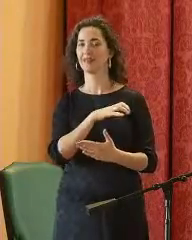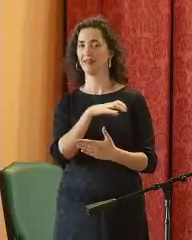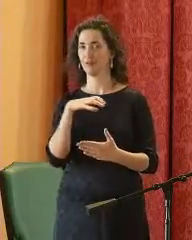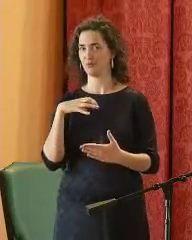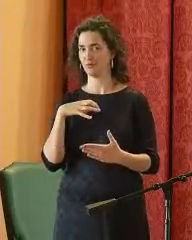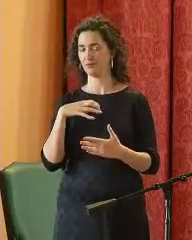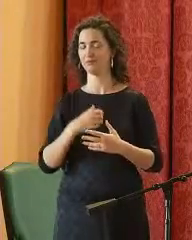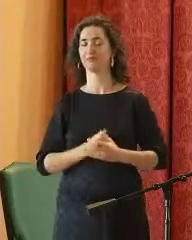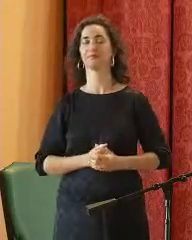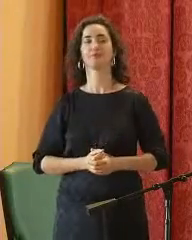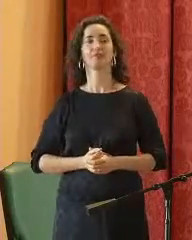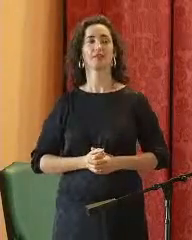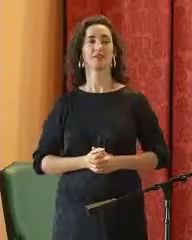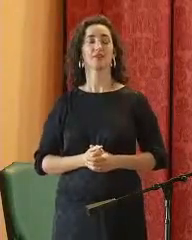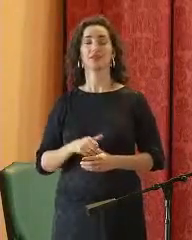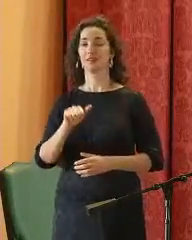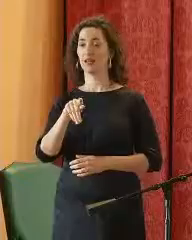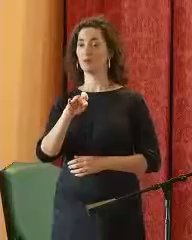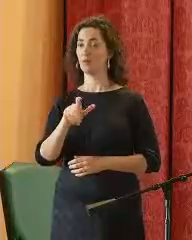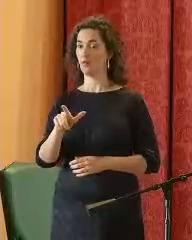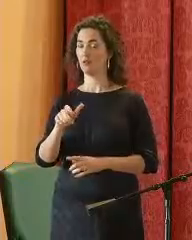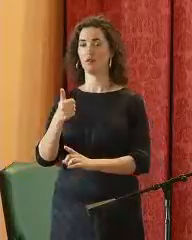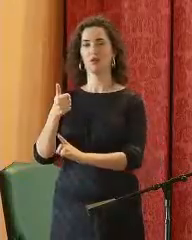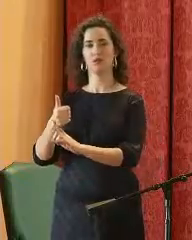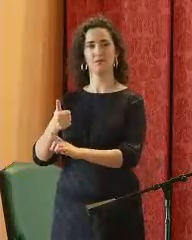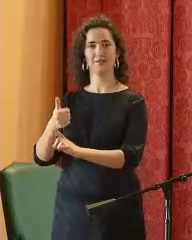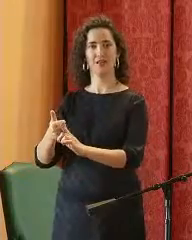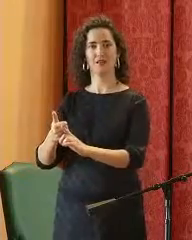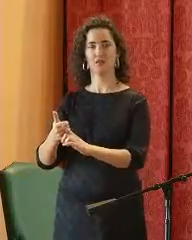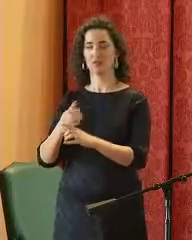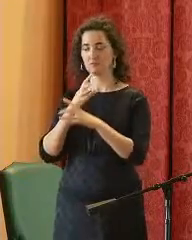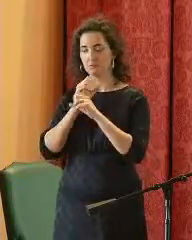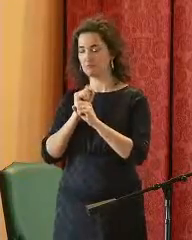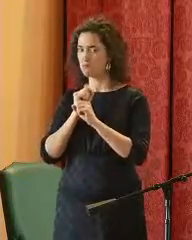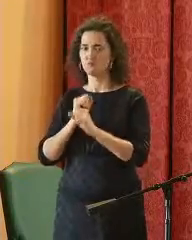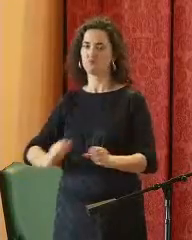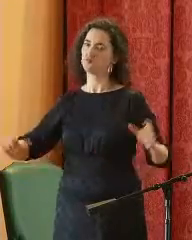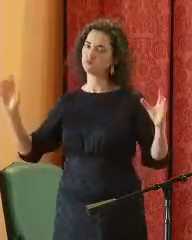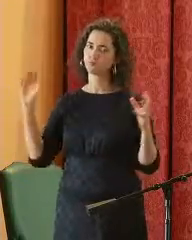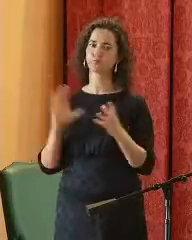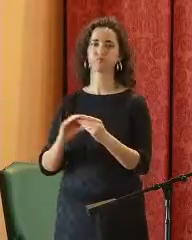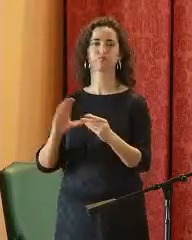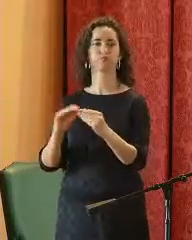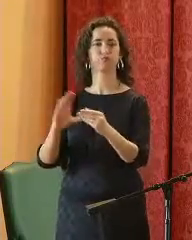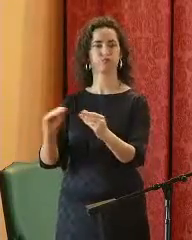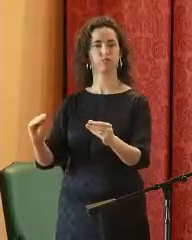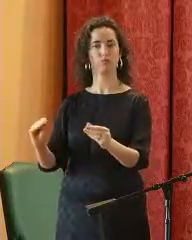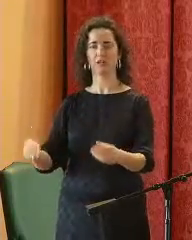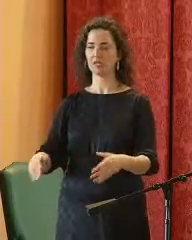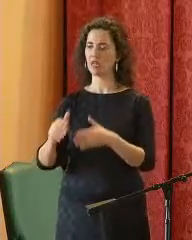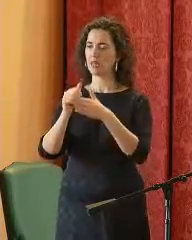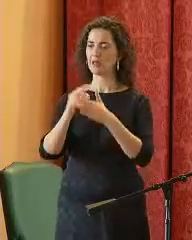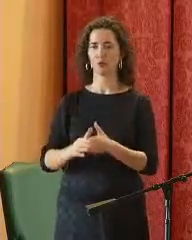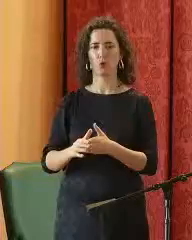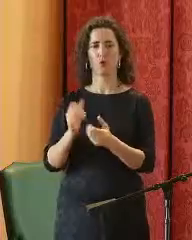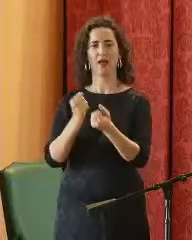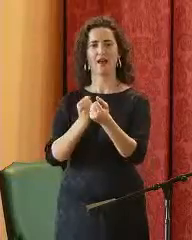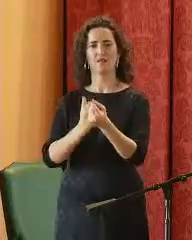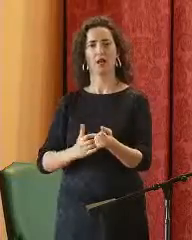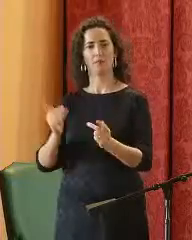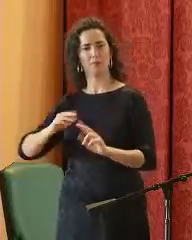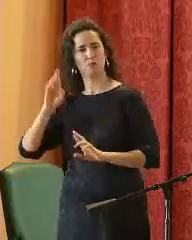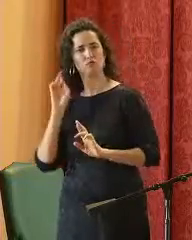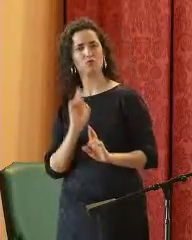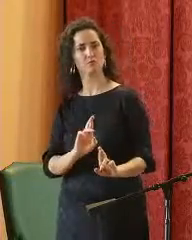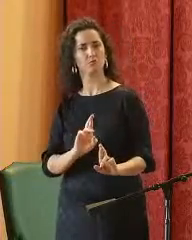Council. April was a vocal and respected advocate and leader. She advocated